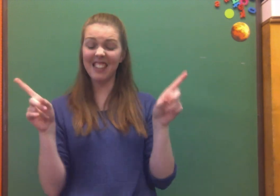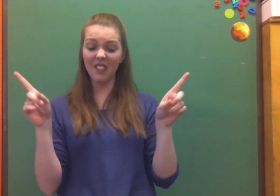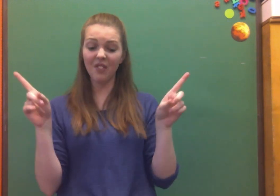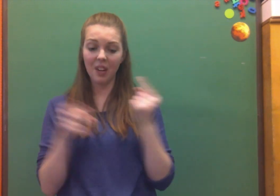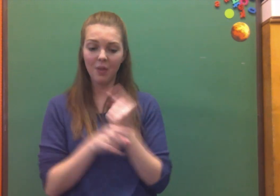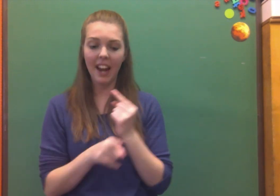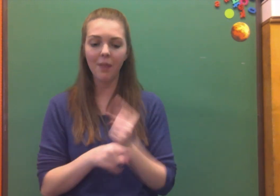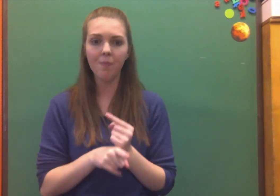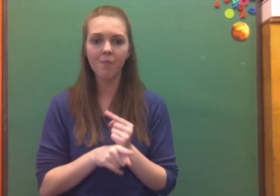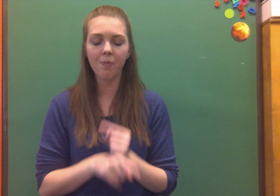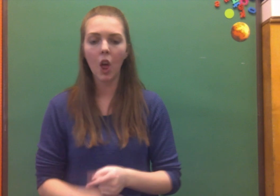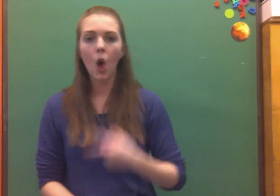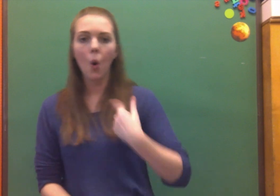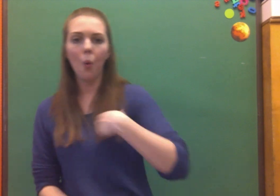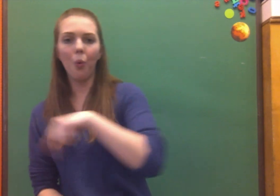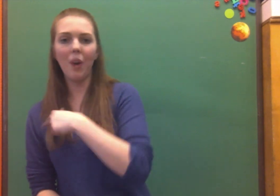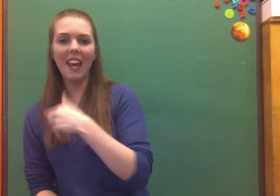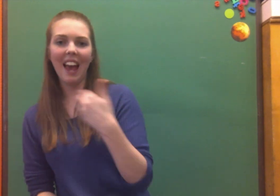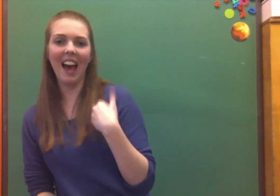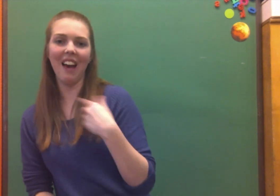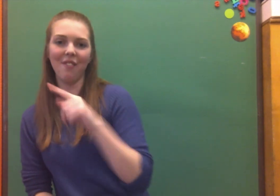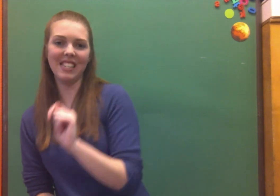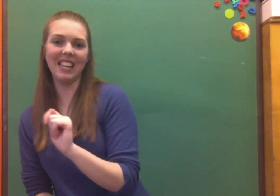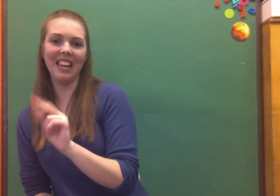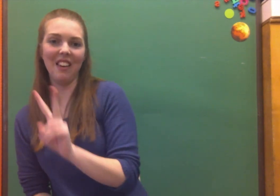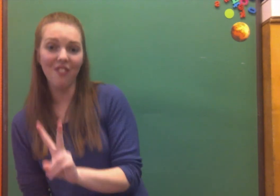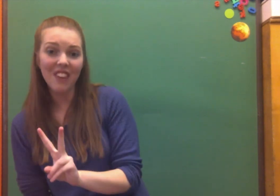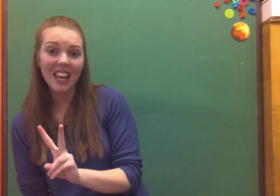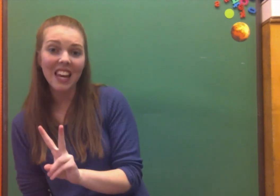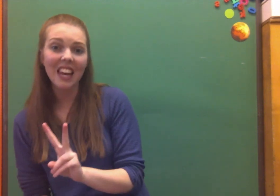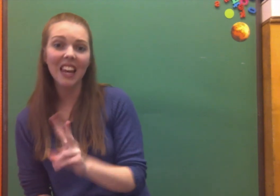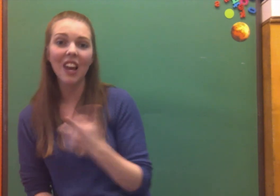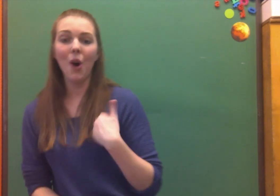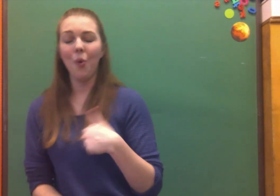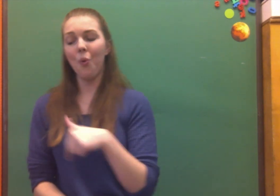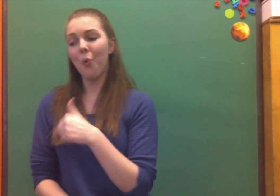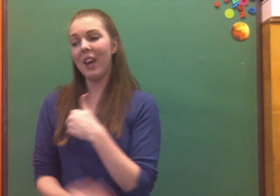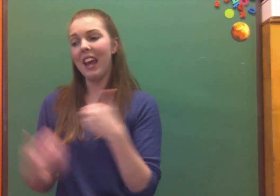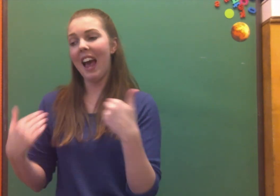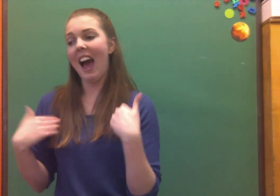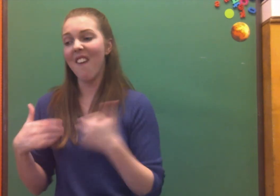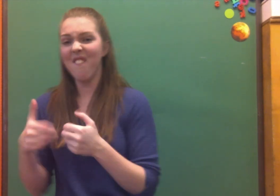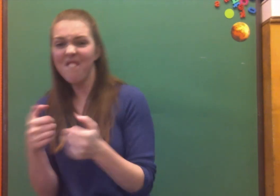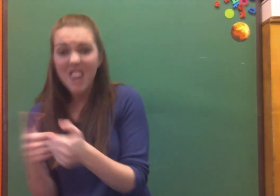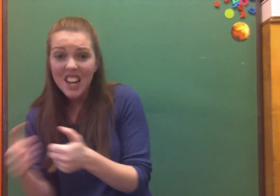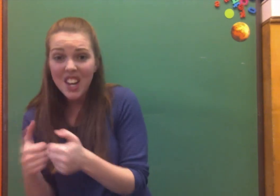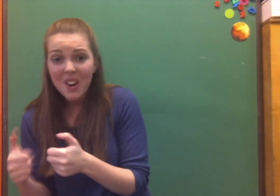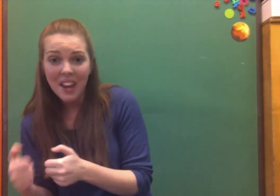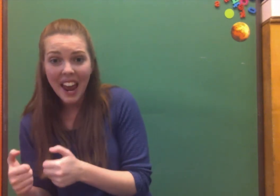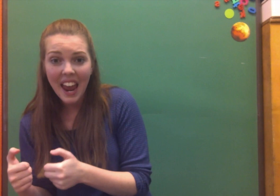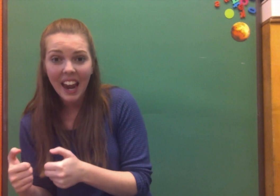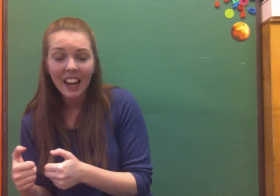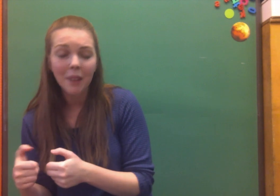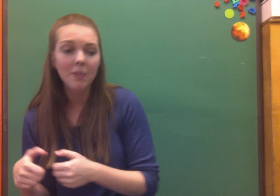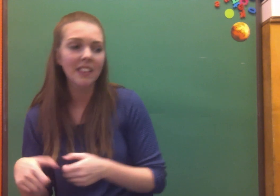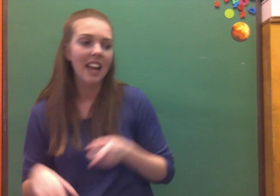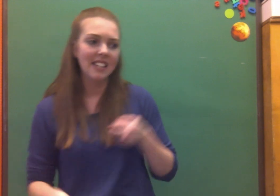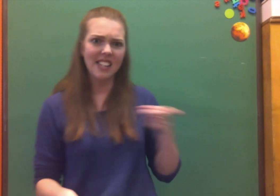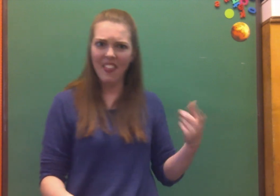different, right? We have TV, we have video games. Did they